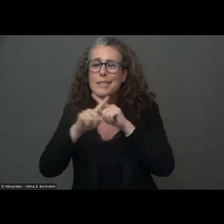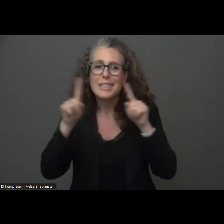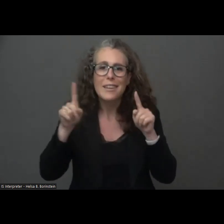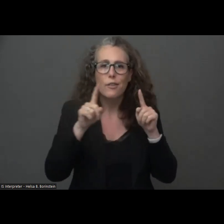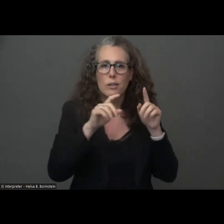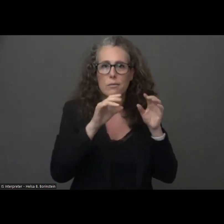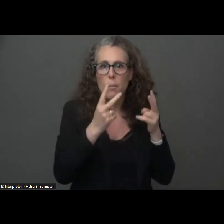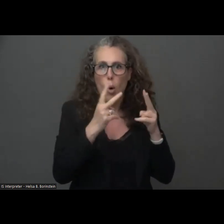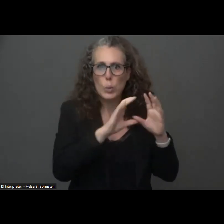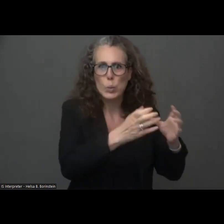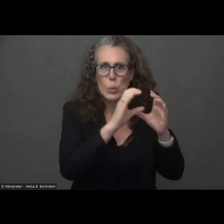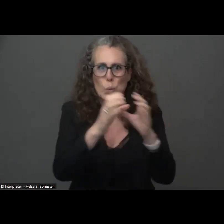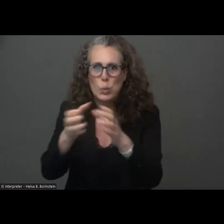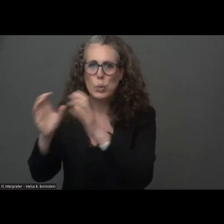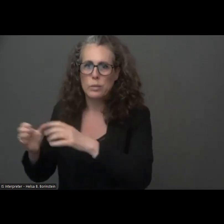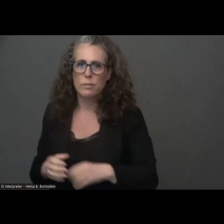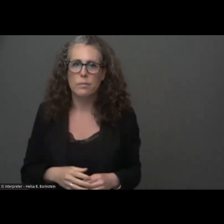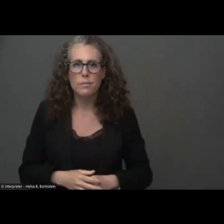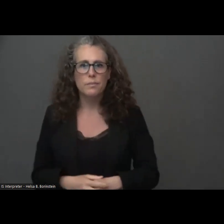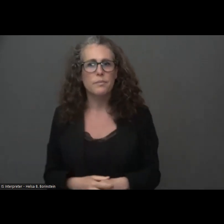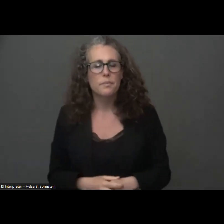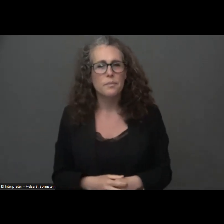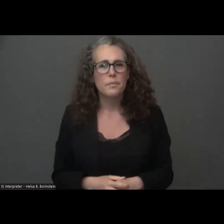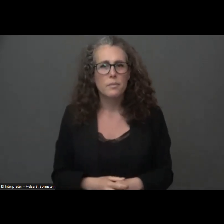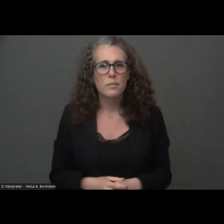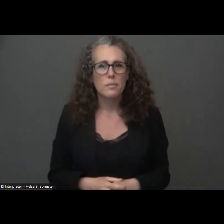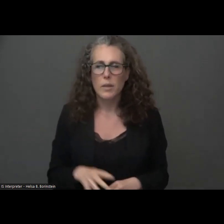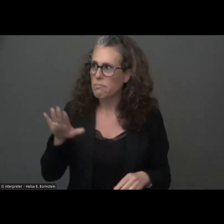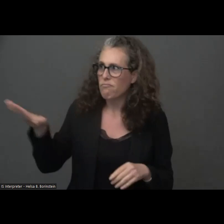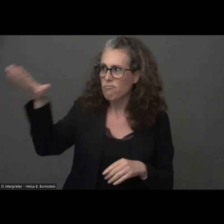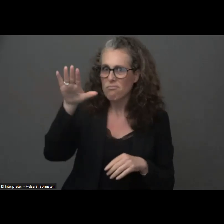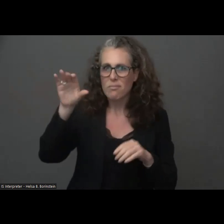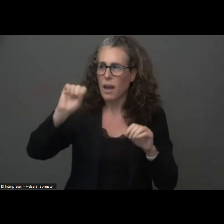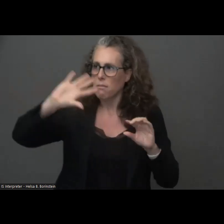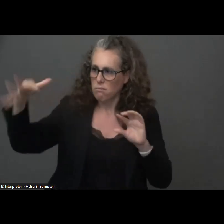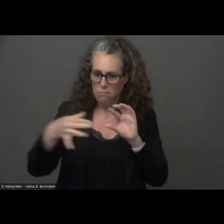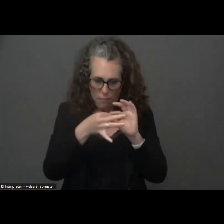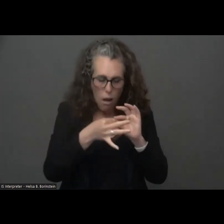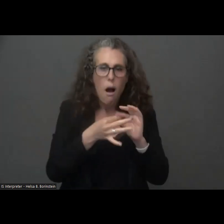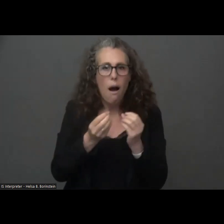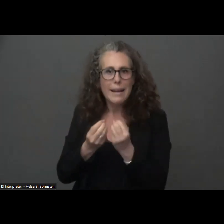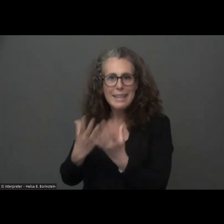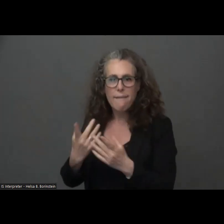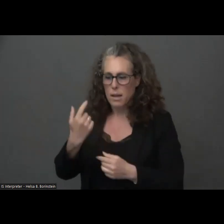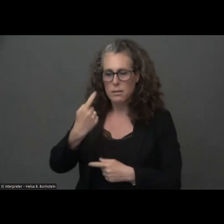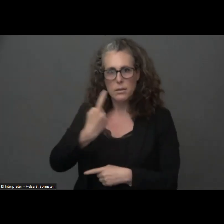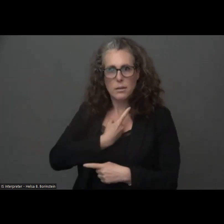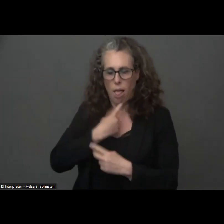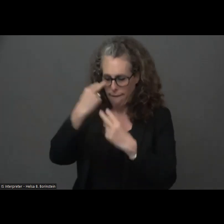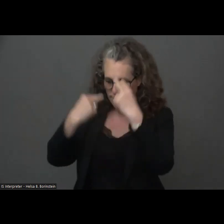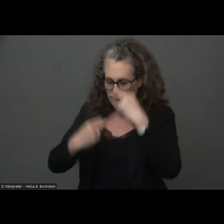also allow you, as Susan mentioned earlier, link into this self-assessment tool that is easy and